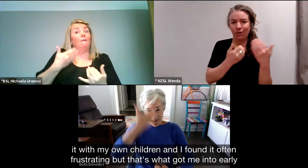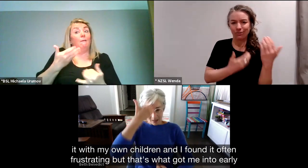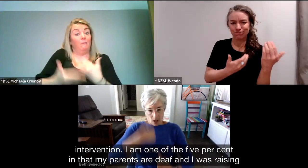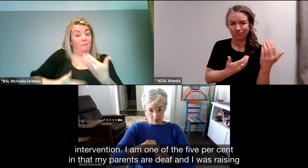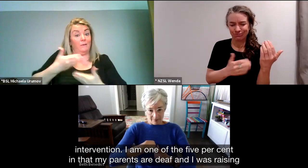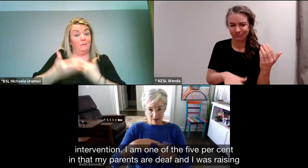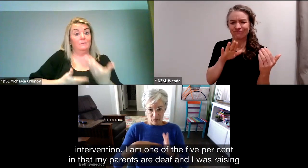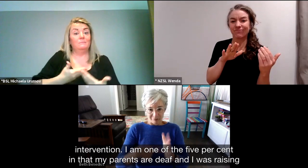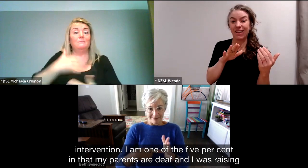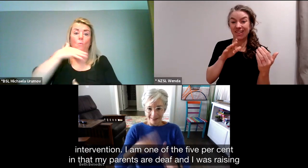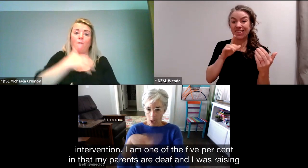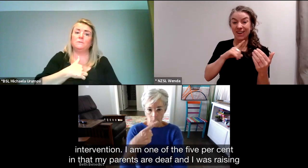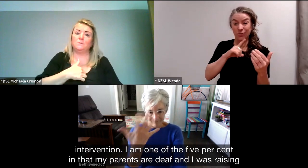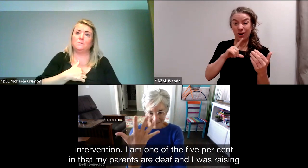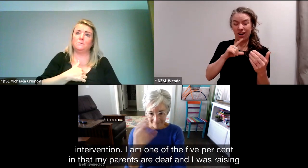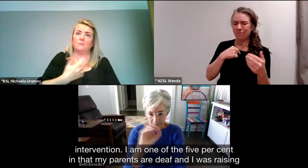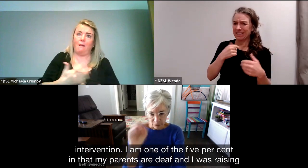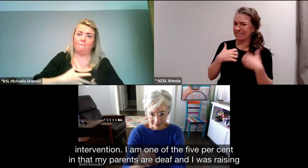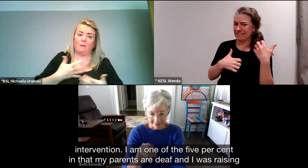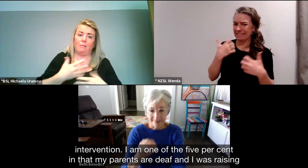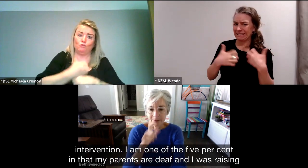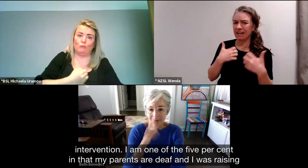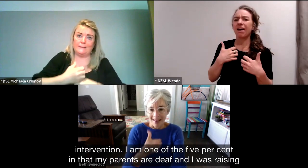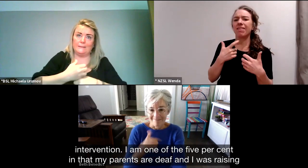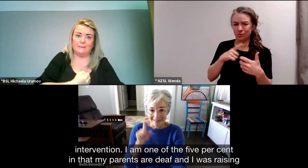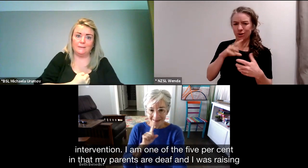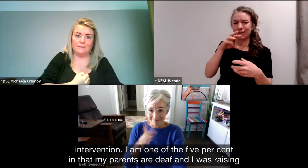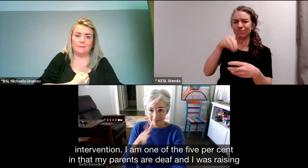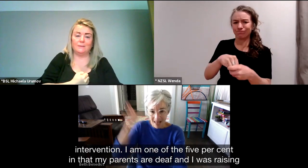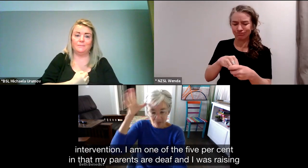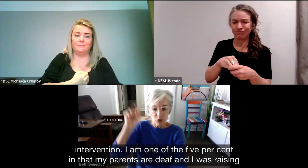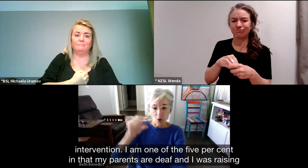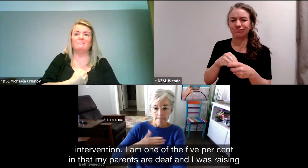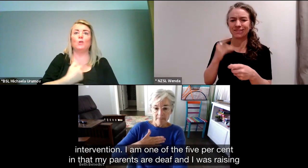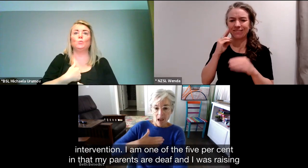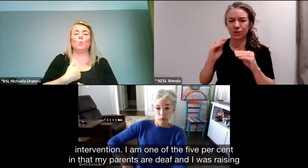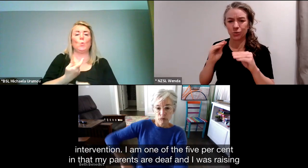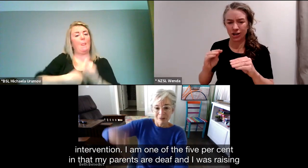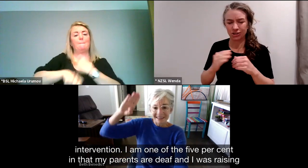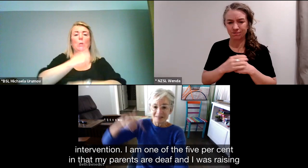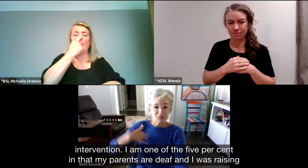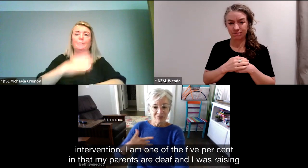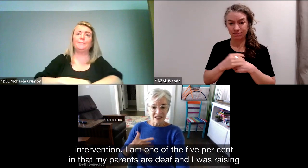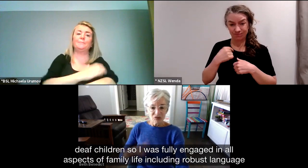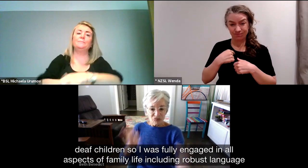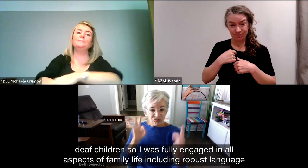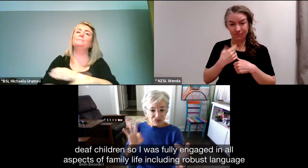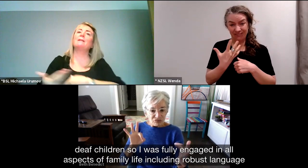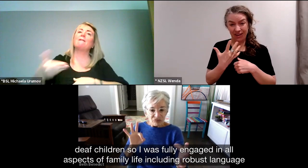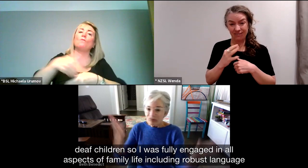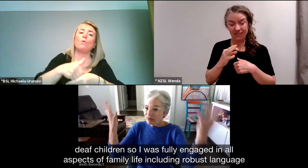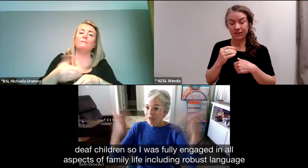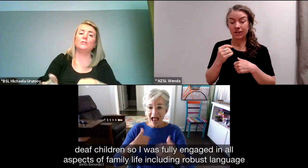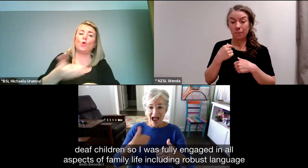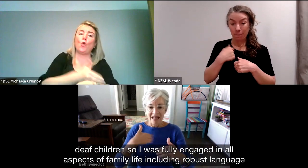into early intervention. And I'm one of the 5% in that my parents are deaf and I was raising deaf children.